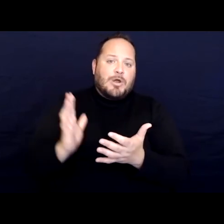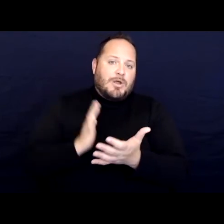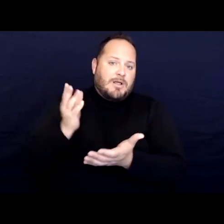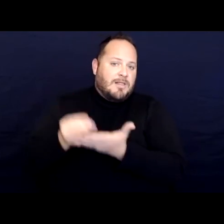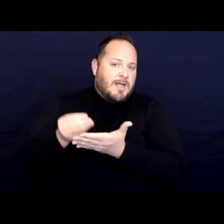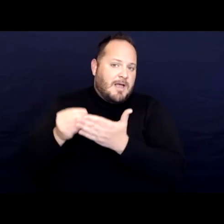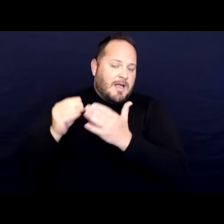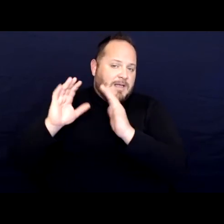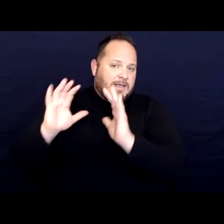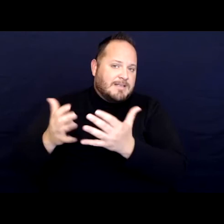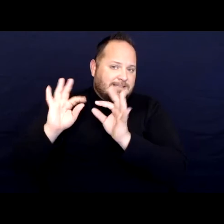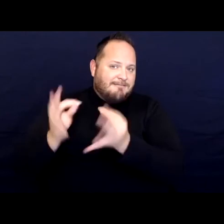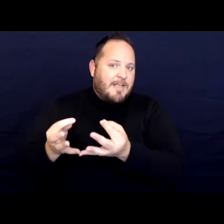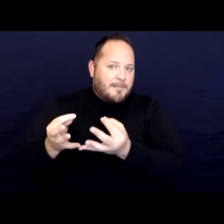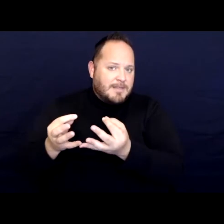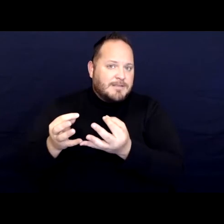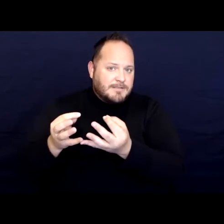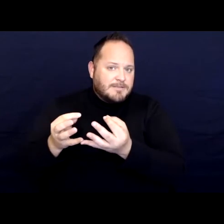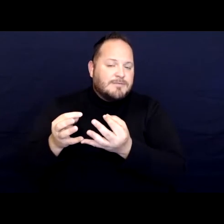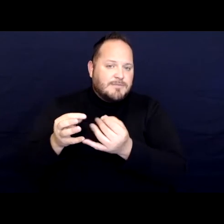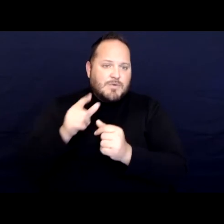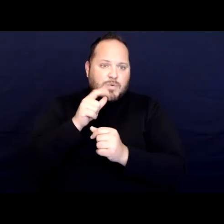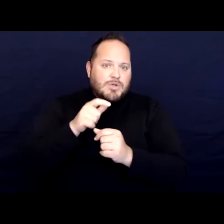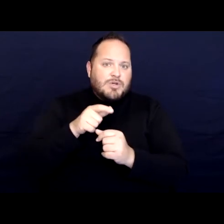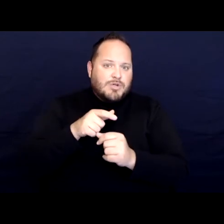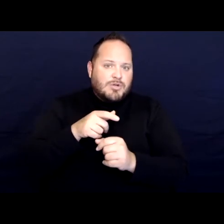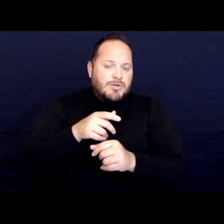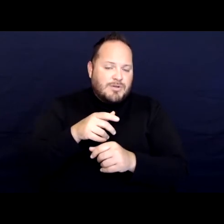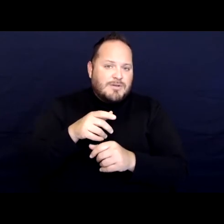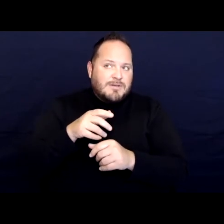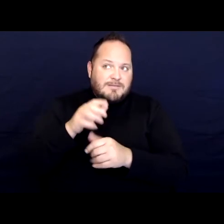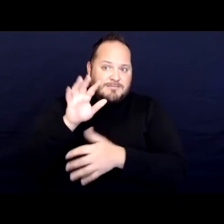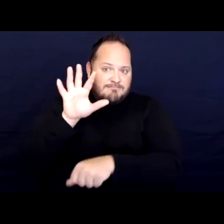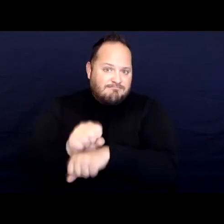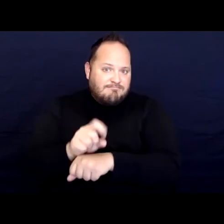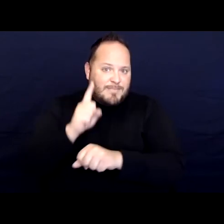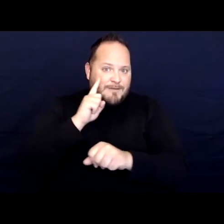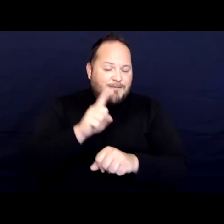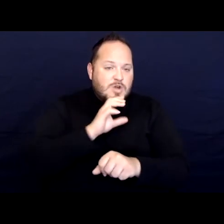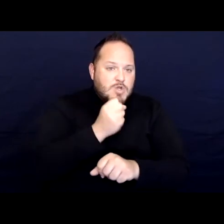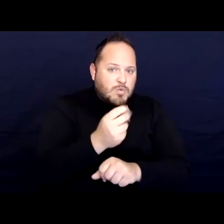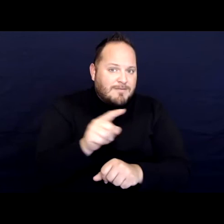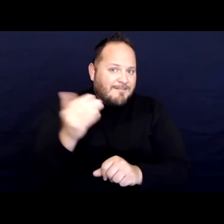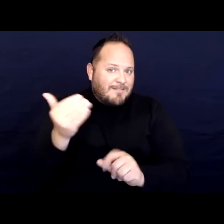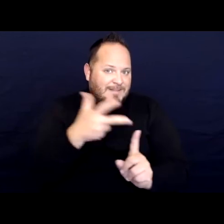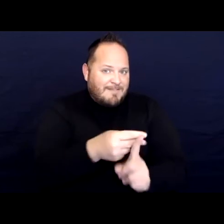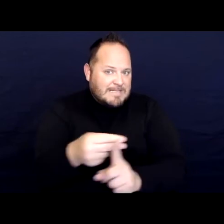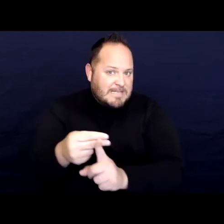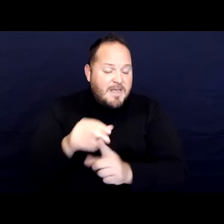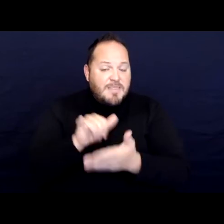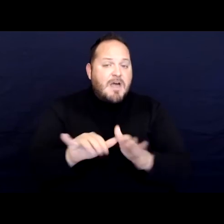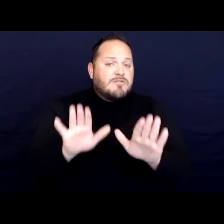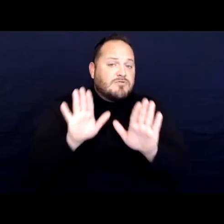families that are getting their 12 to 15-year-olds vaccinated. And while that's great, and it's important that